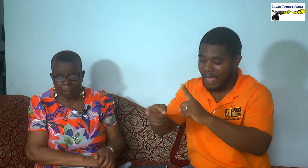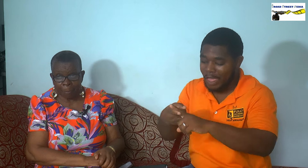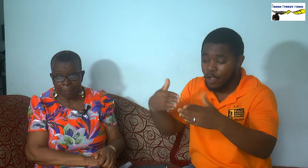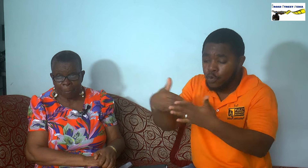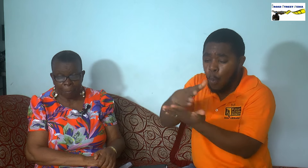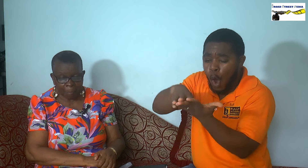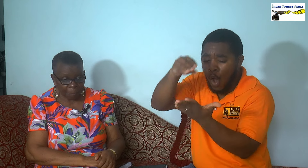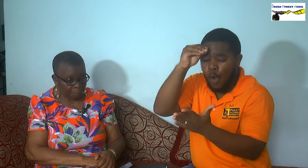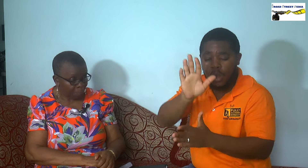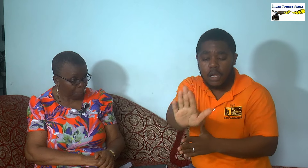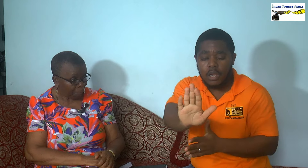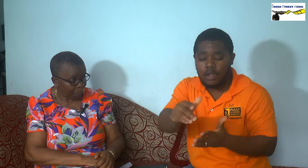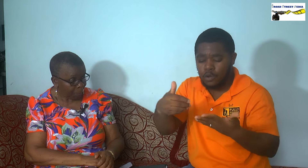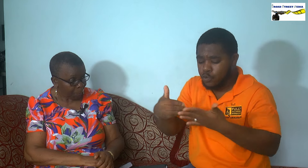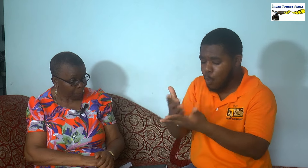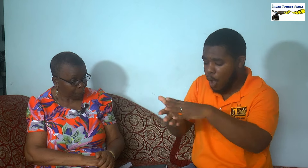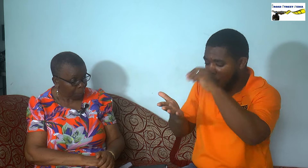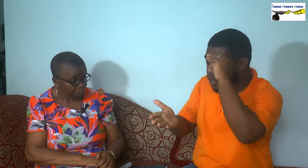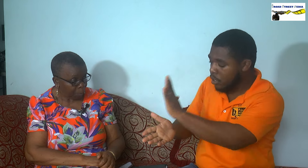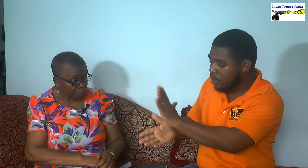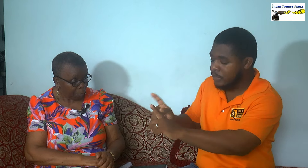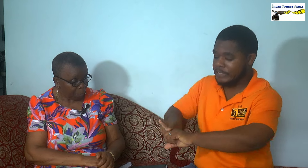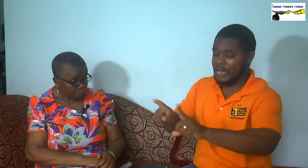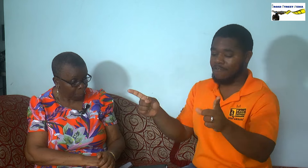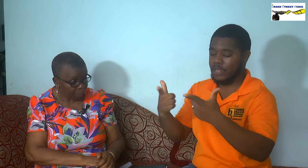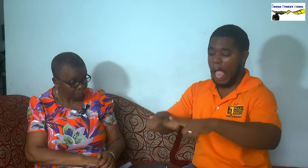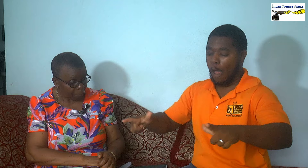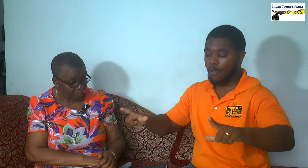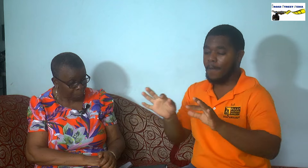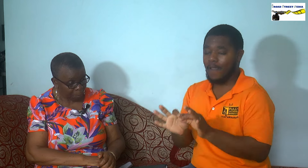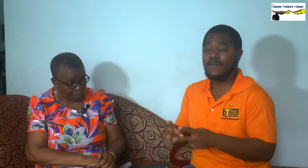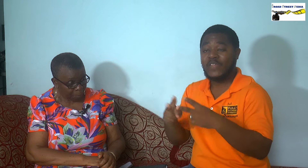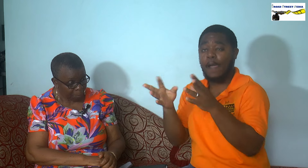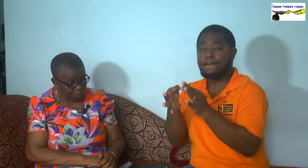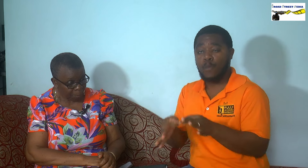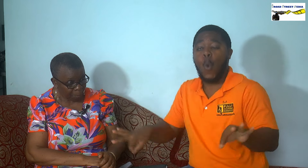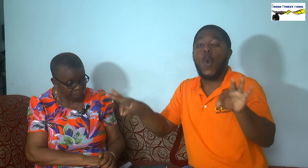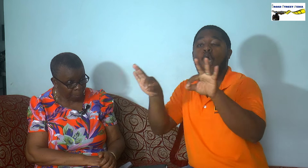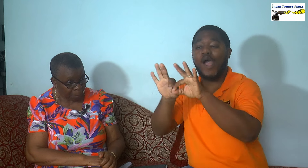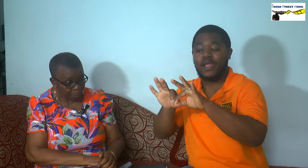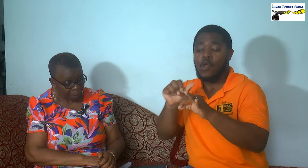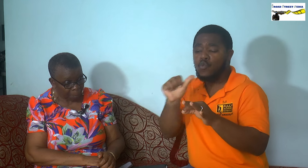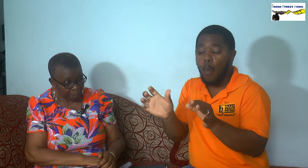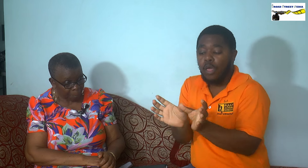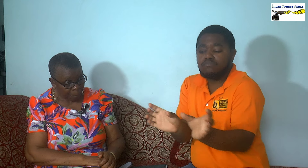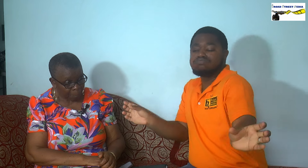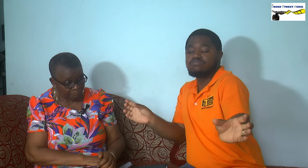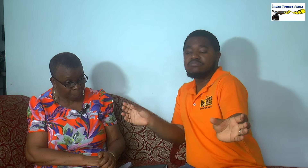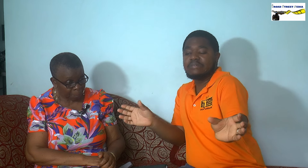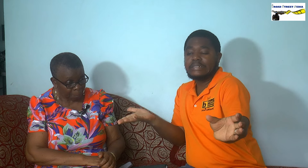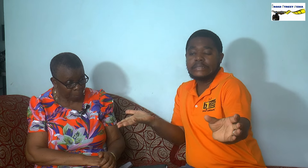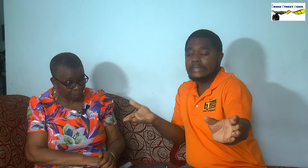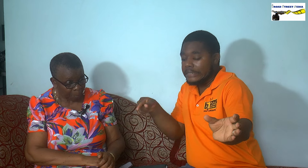School together. And learning from each other, learning different languages. That's really important. There's no need